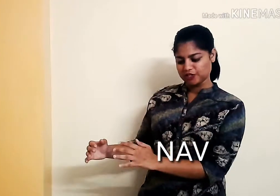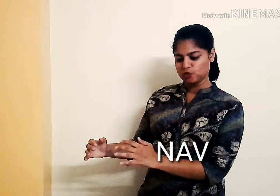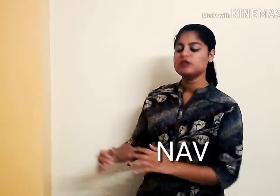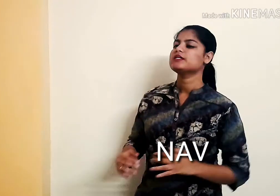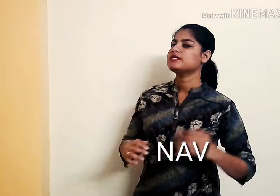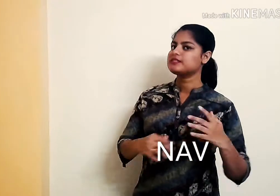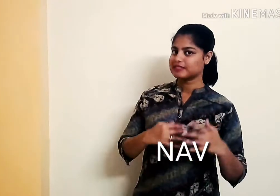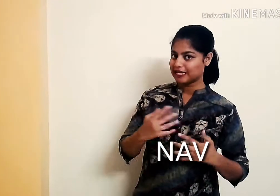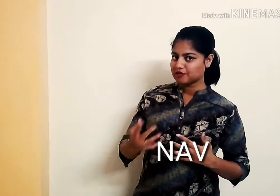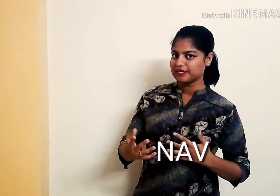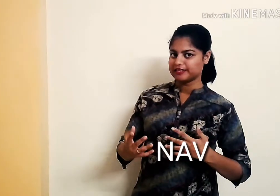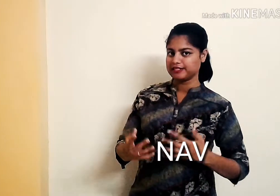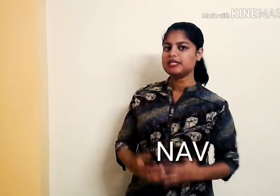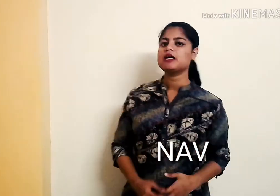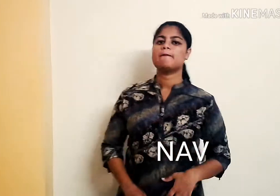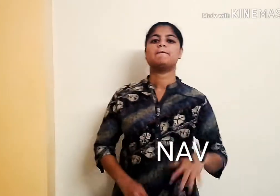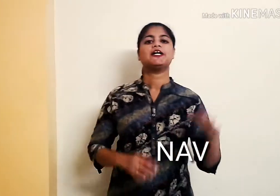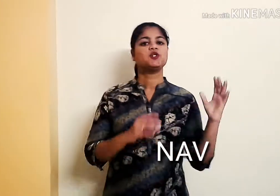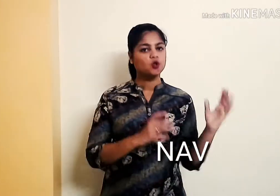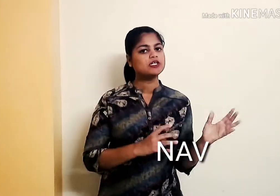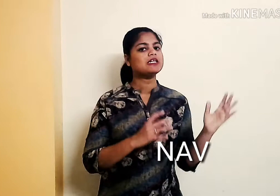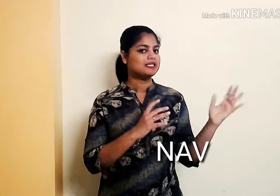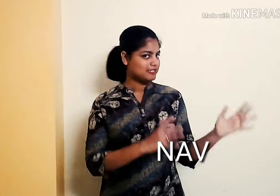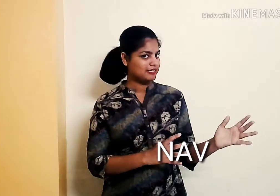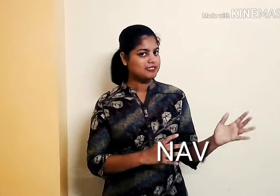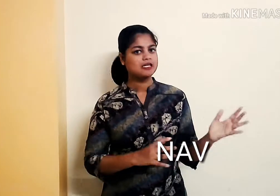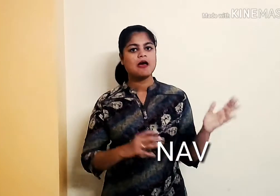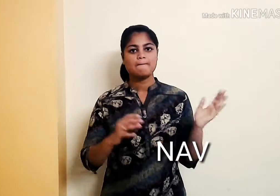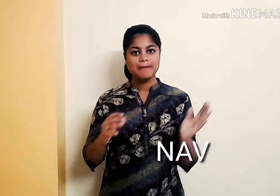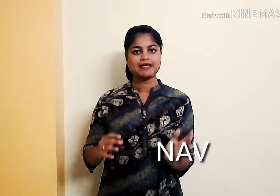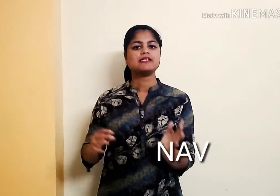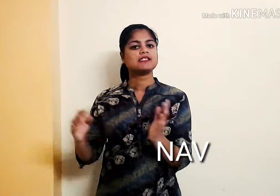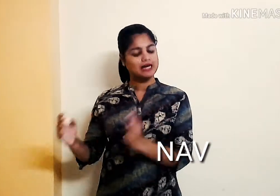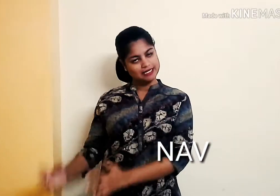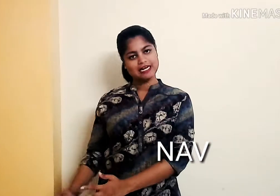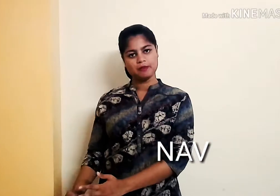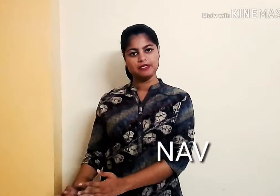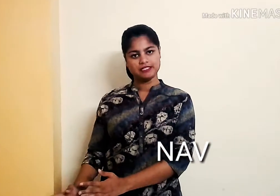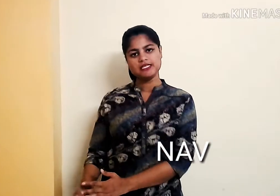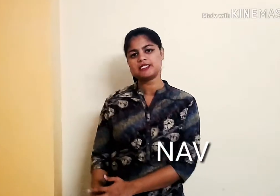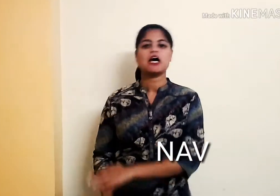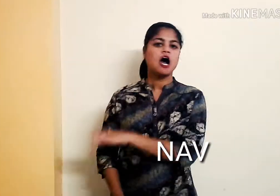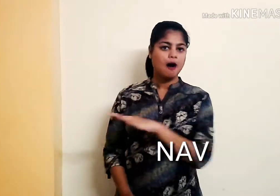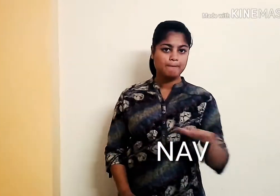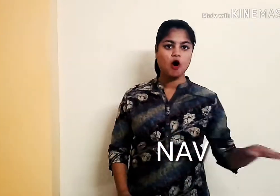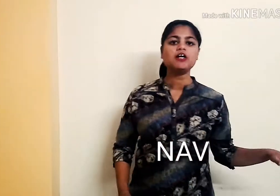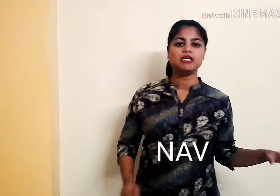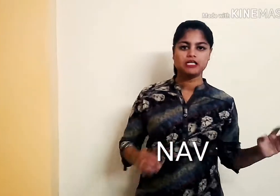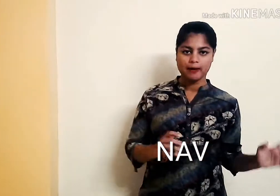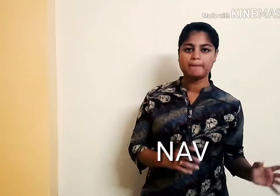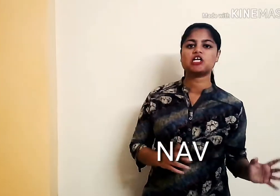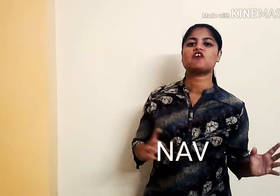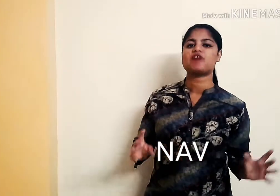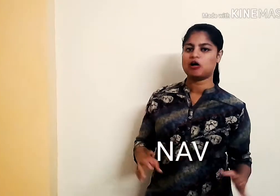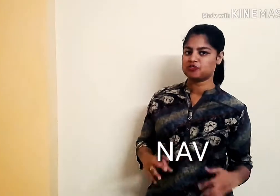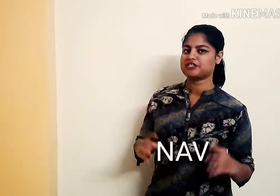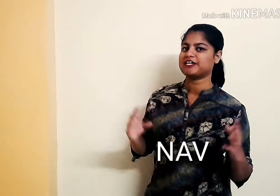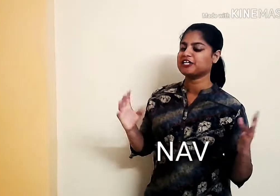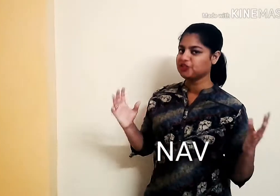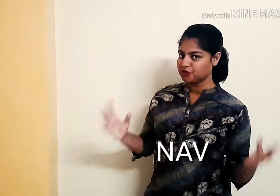Value is calculated by total assets minus current liabilities upon number of outstanding